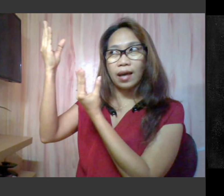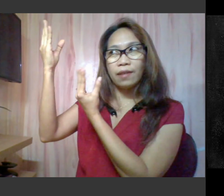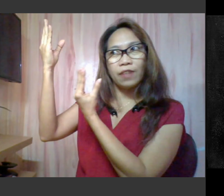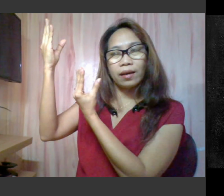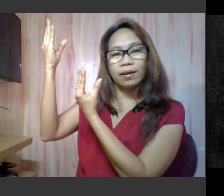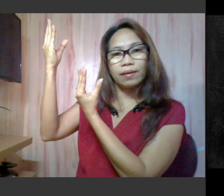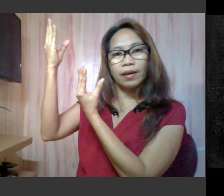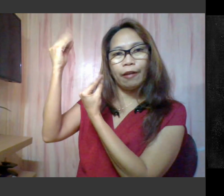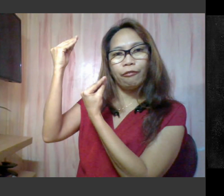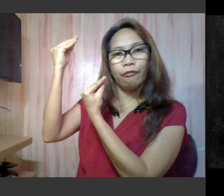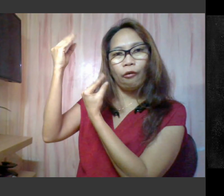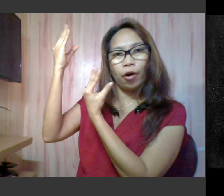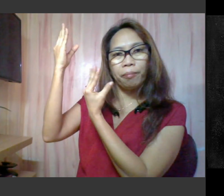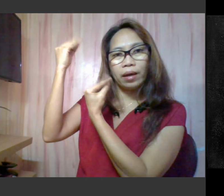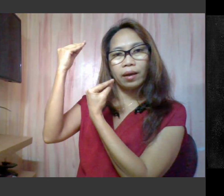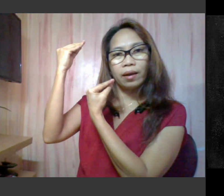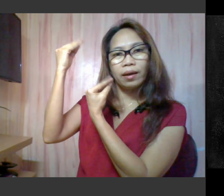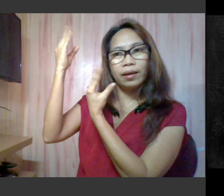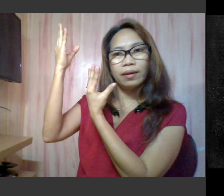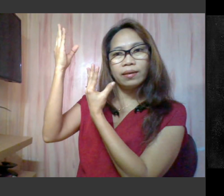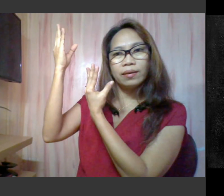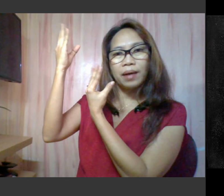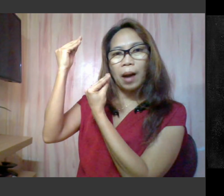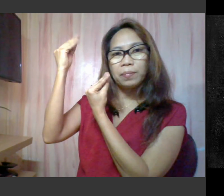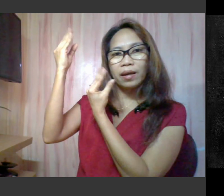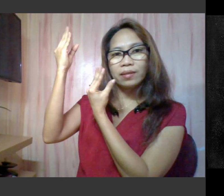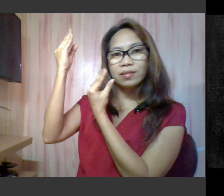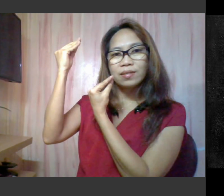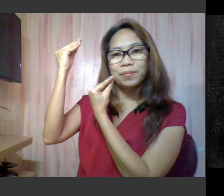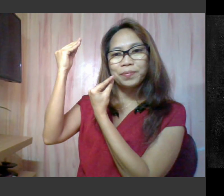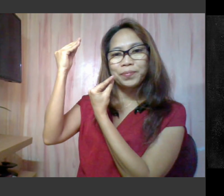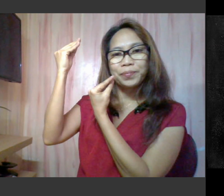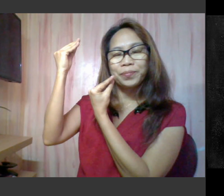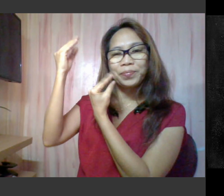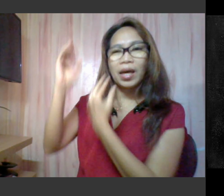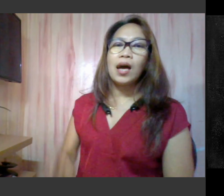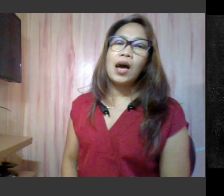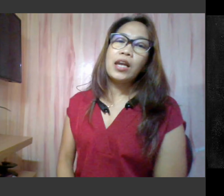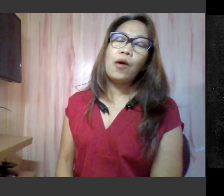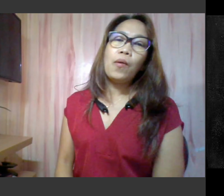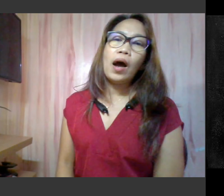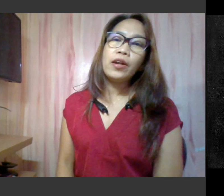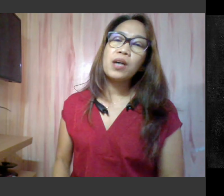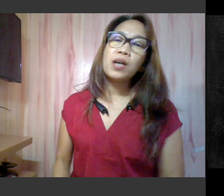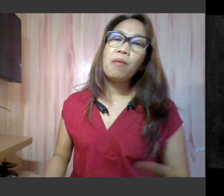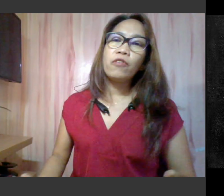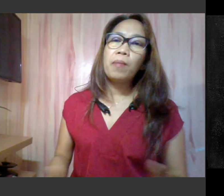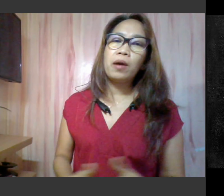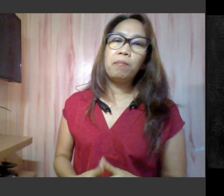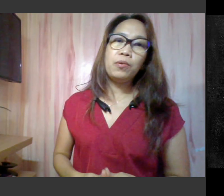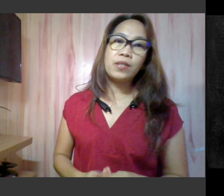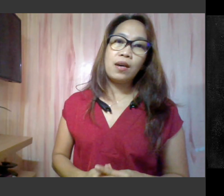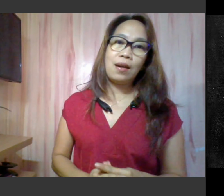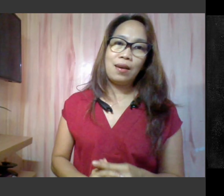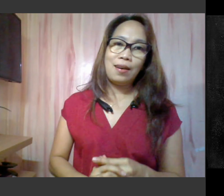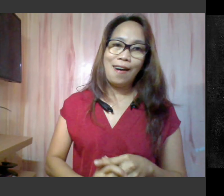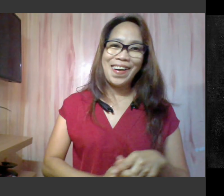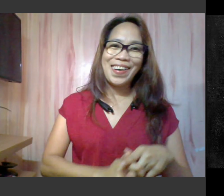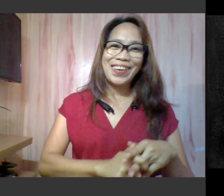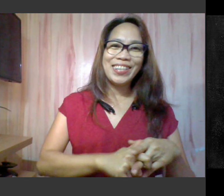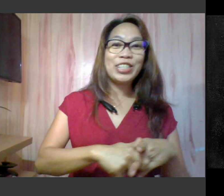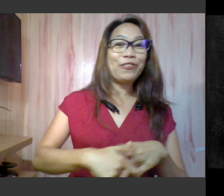Update is kind of like inform me. Update. Now, I know some of you might be